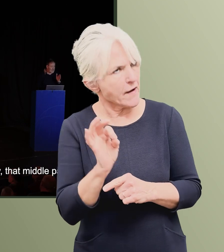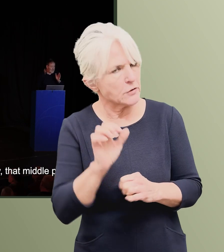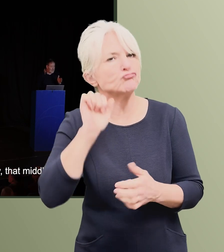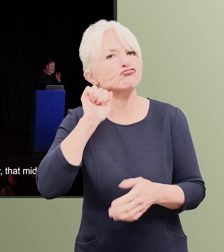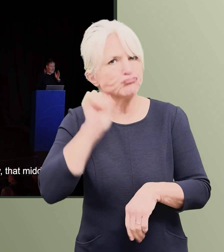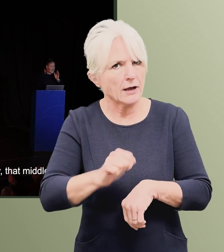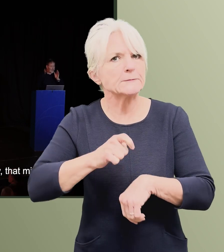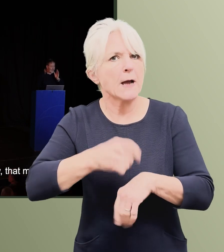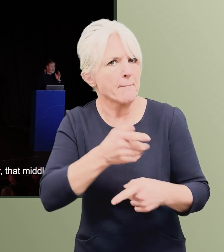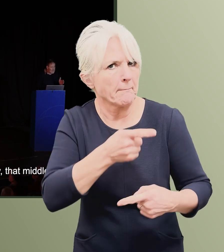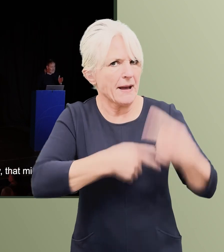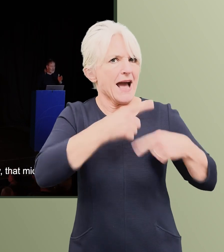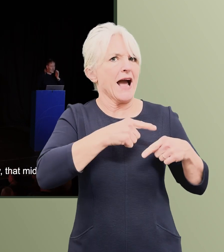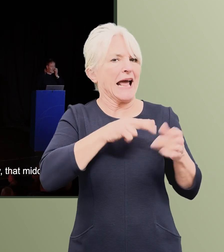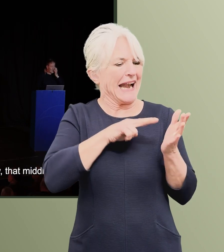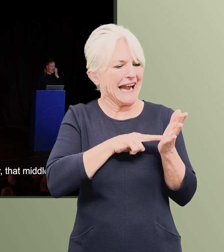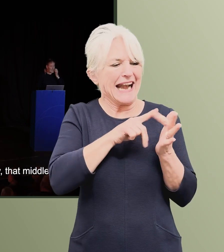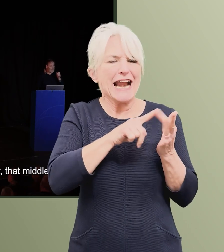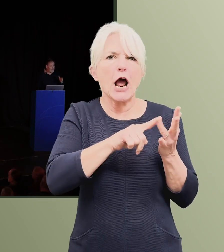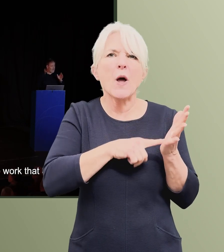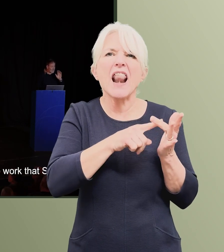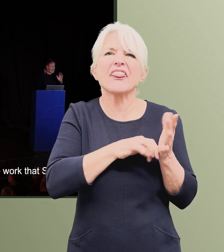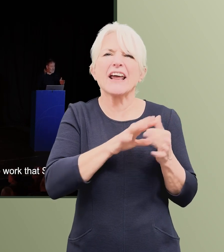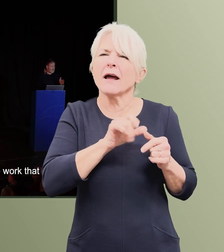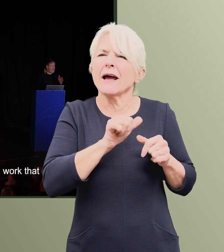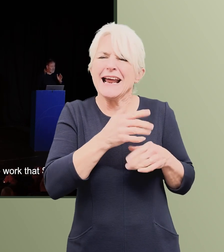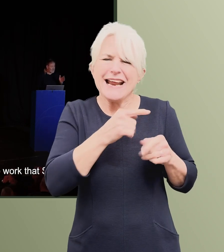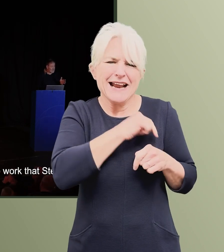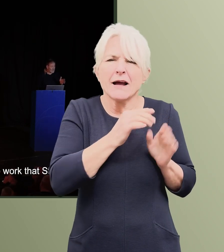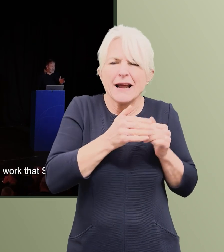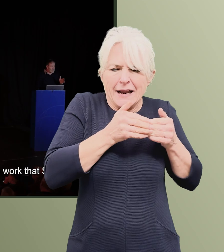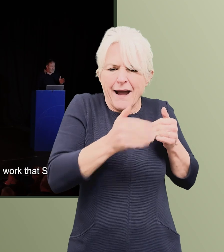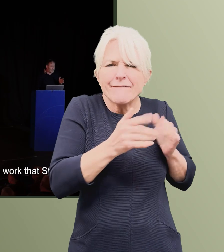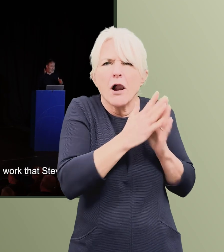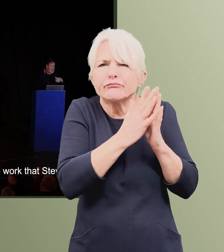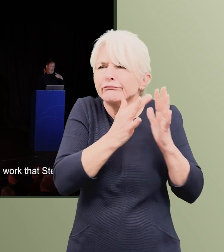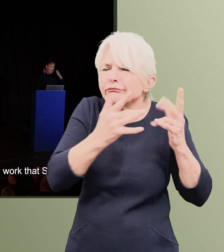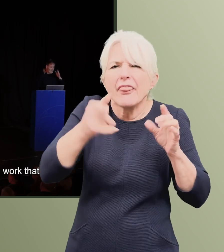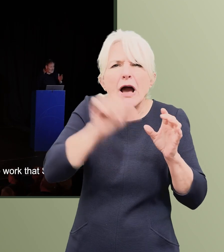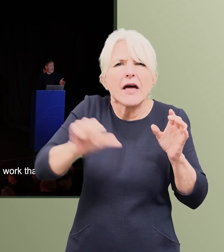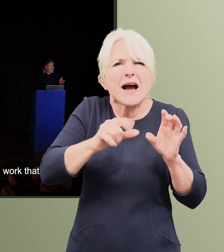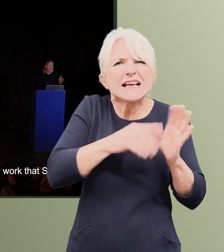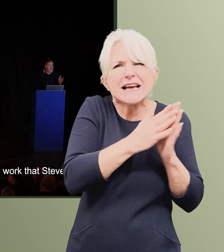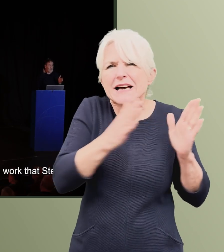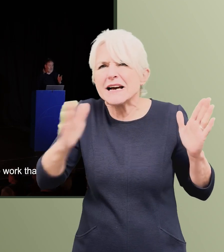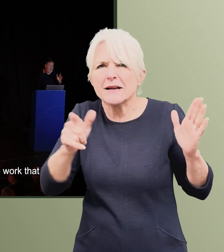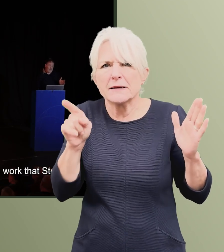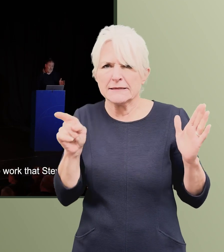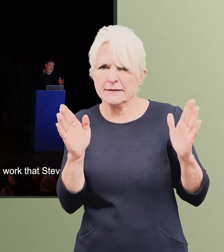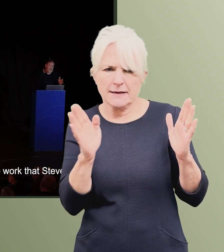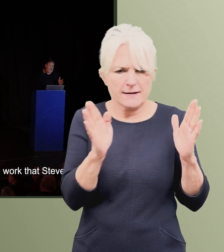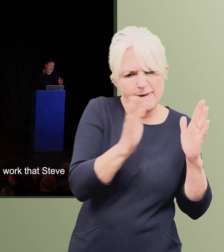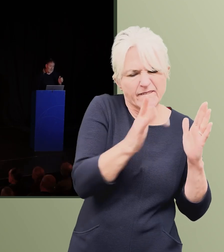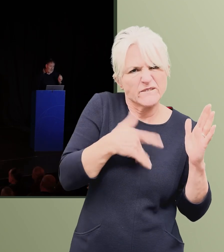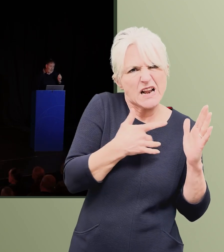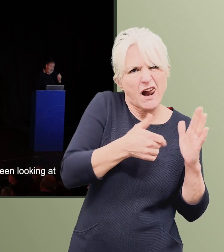of me. But anyway, that middle part of the Neolithic period, around about 3,100 BC, it fits nicely with the work that Steve Burrows